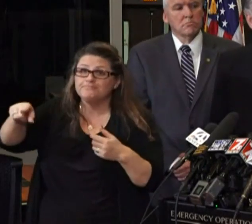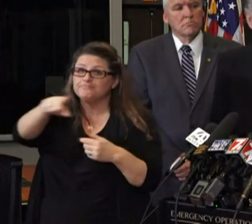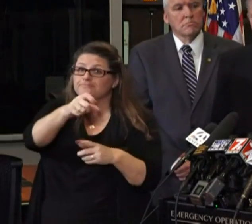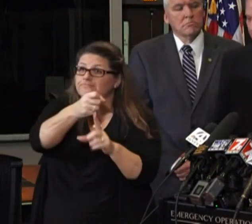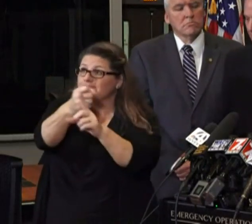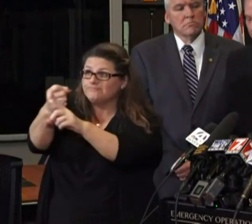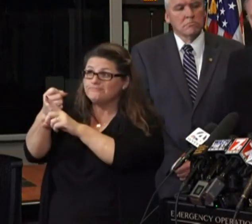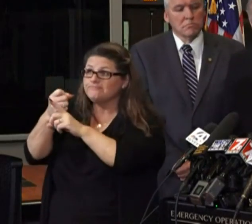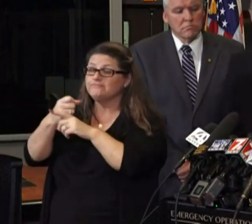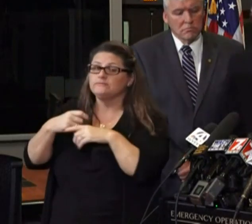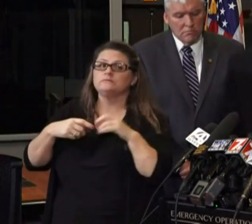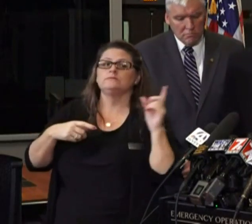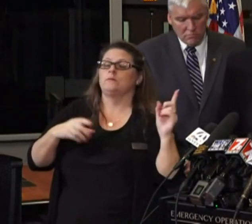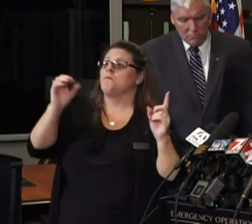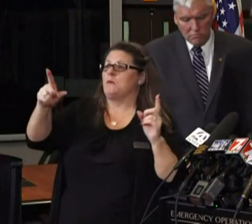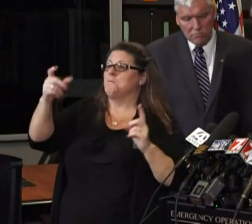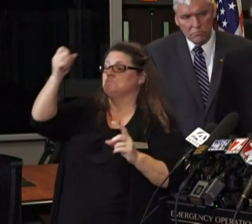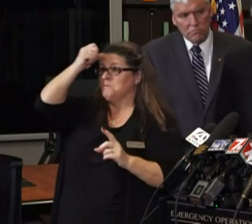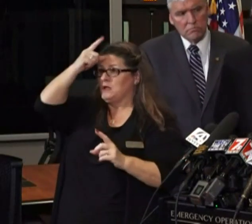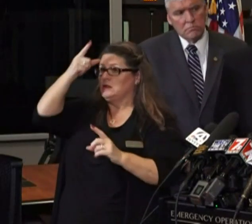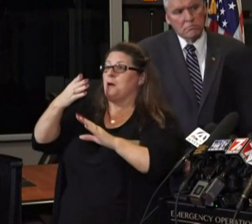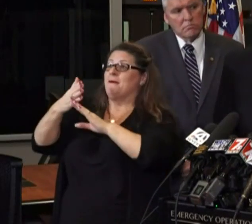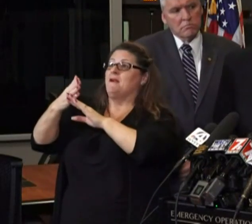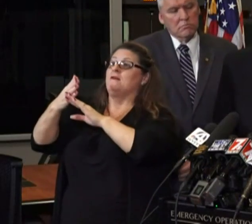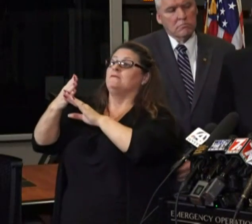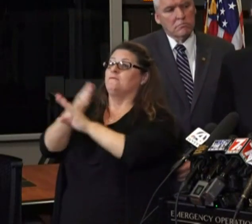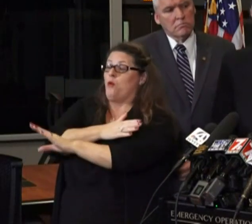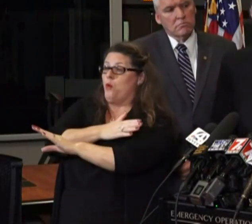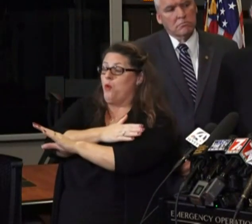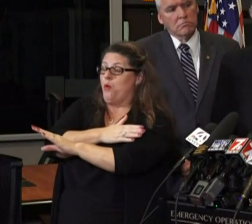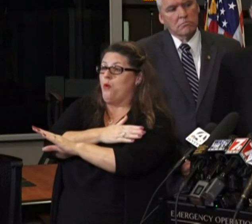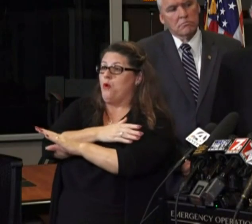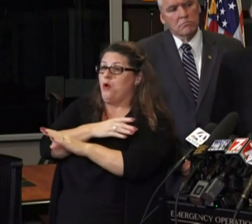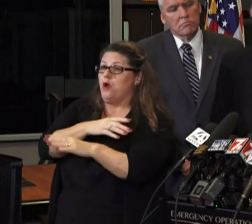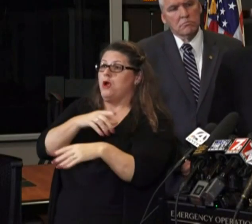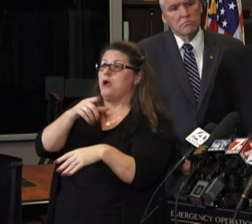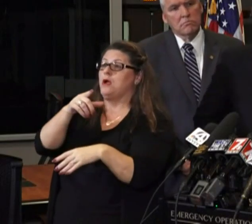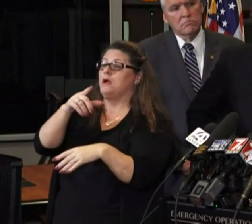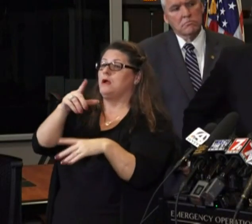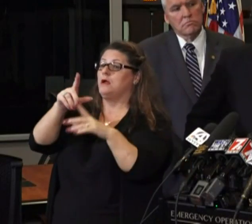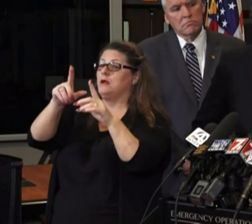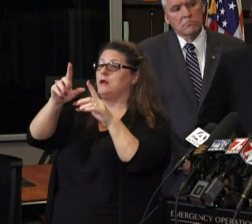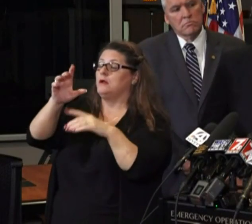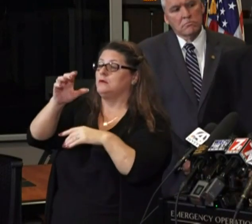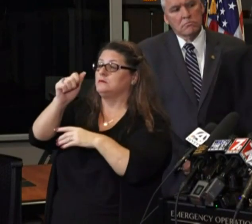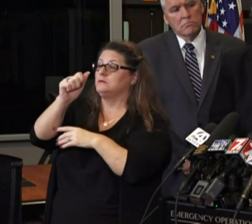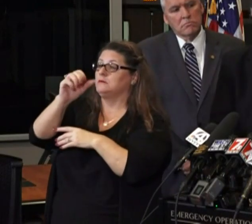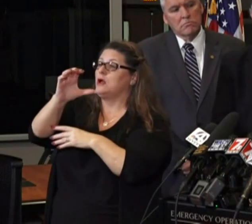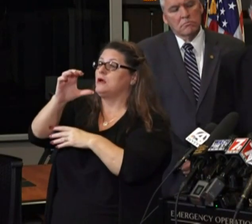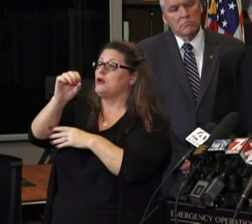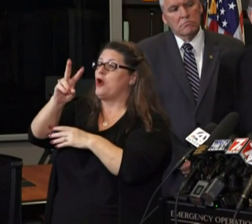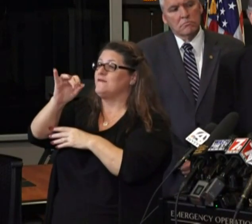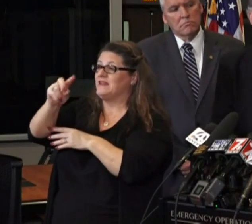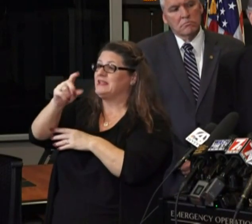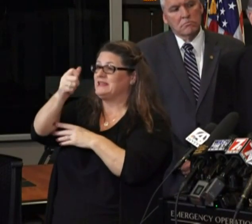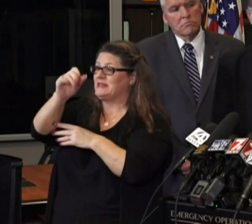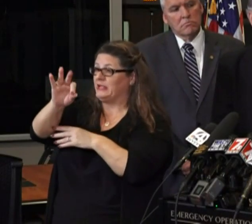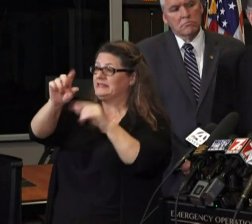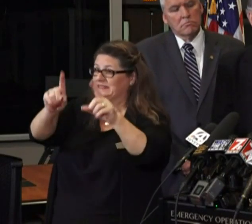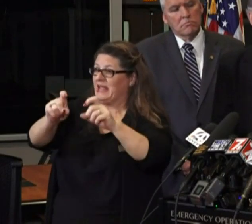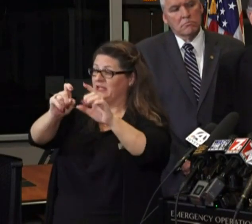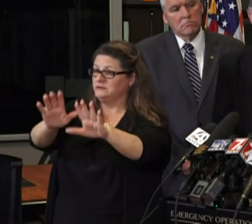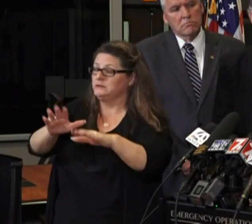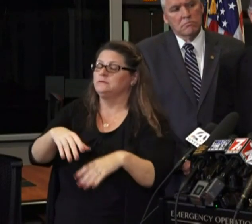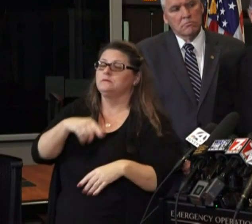even prior to the time that her diagnosis was confirmed, as soon as the COVID-19 became even a possibility,